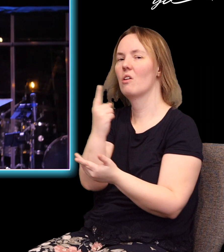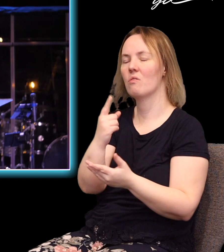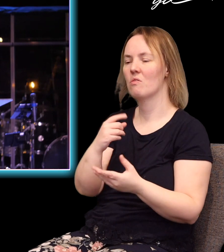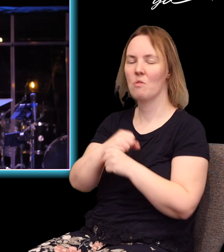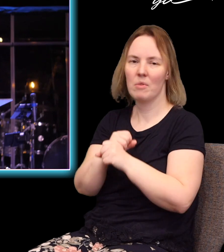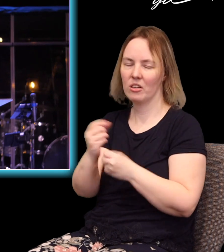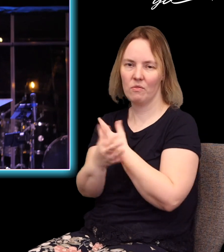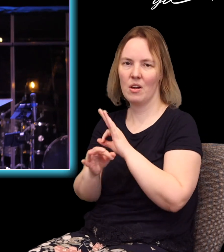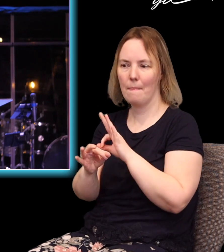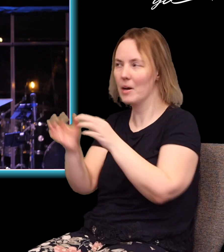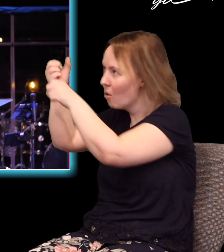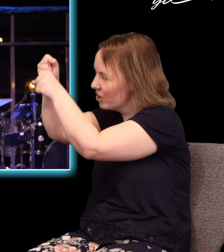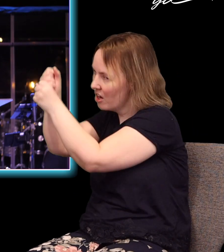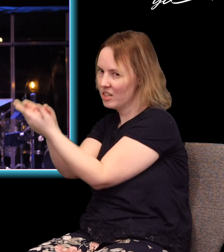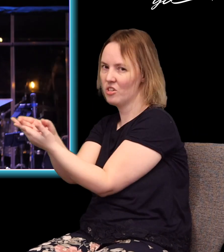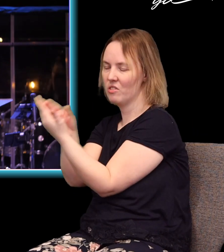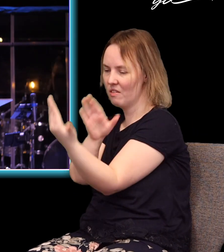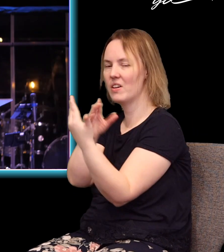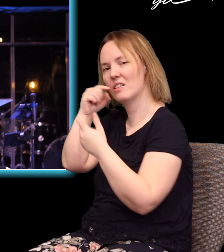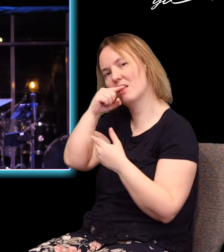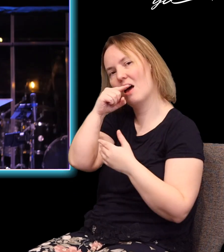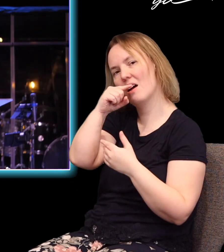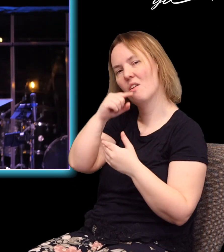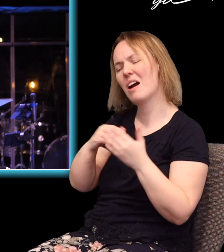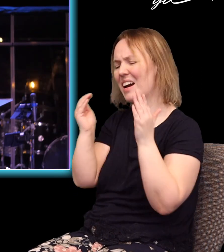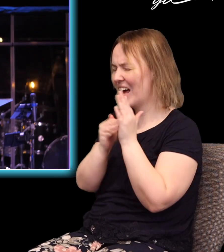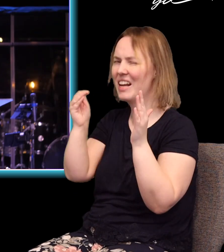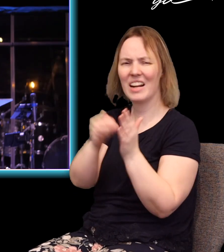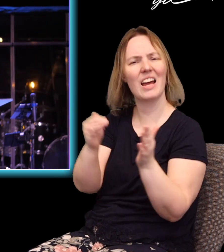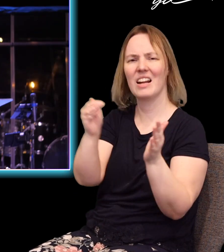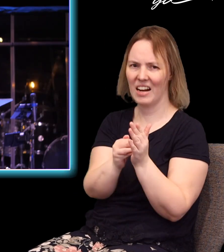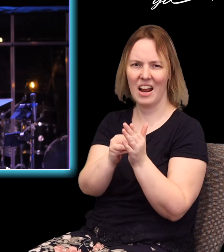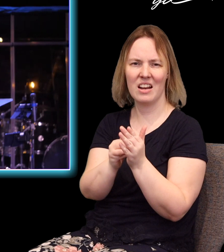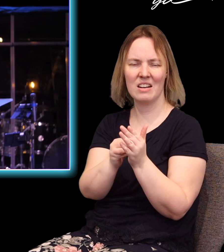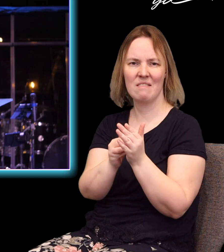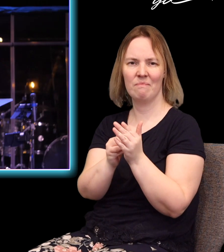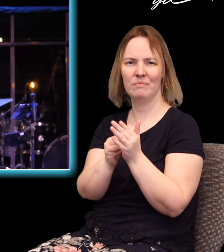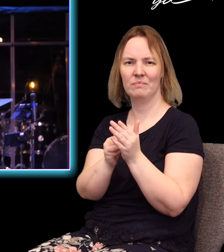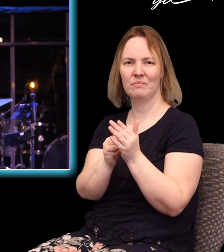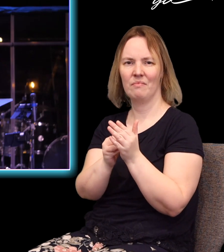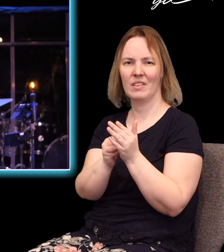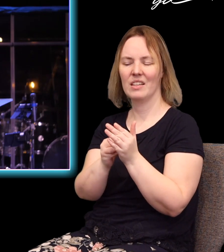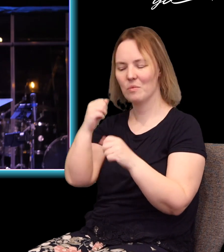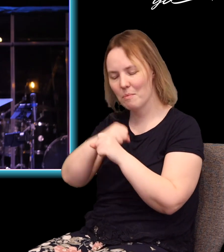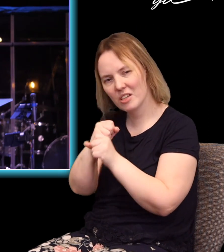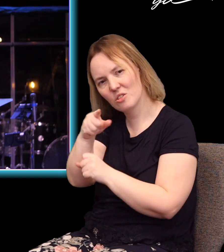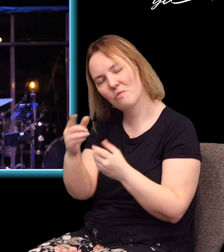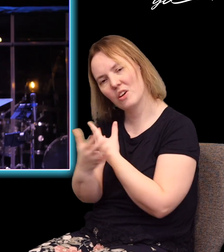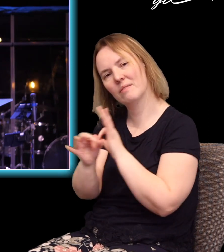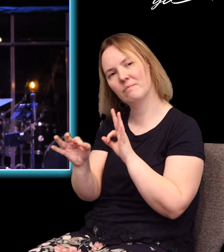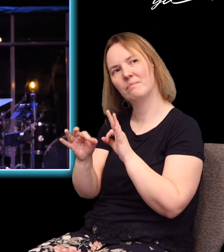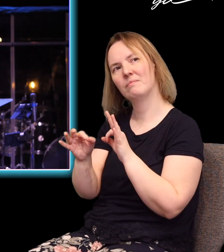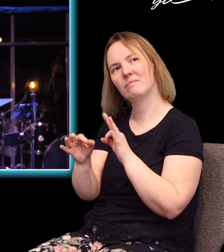free. But holding on to the truth in the face of the lie over and over and over and over again is what makes you